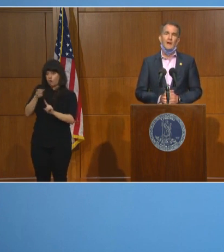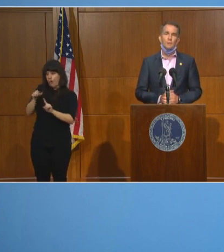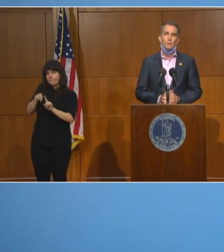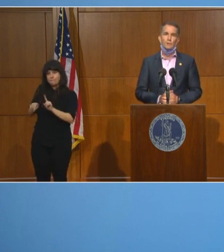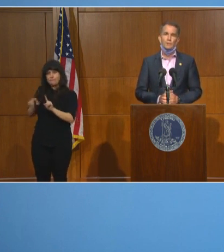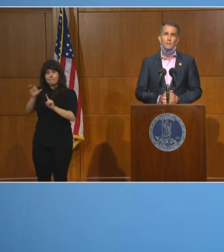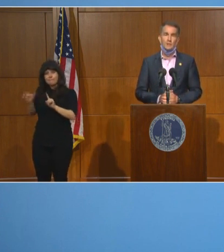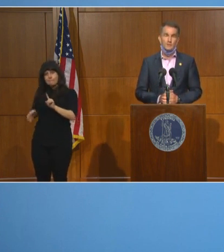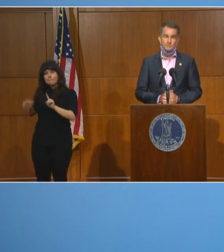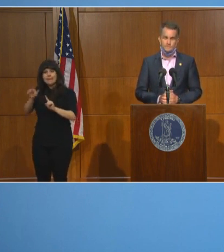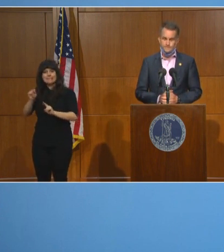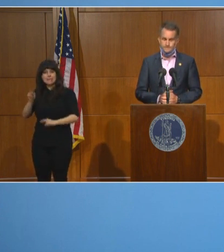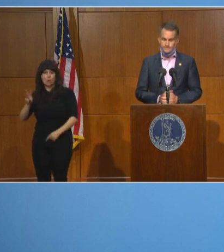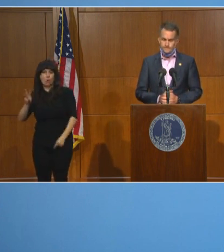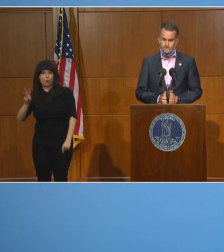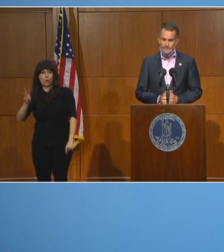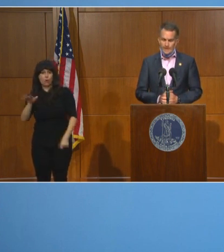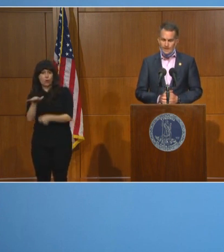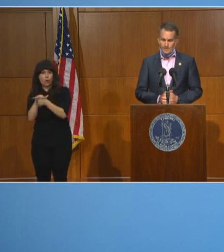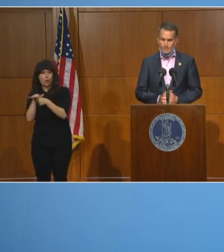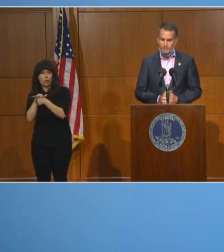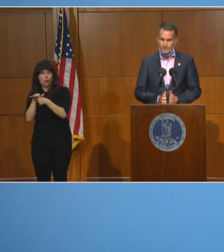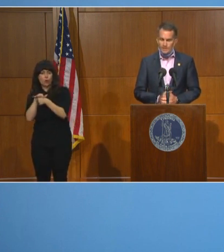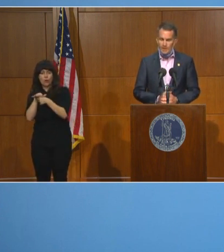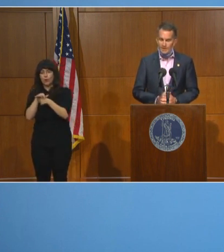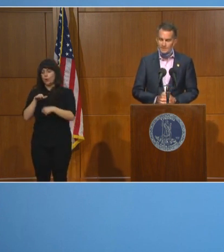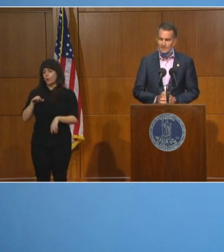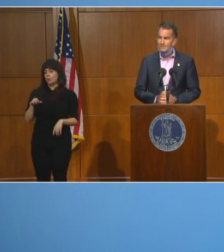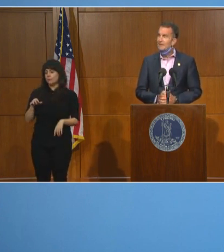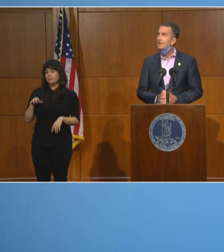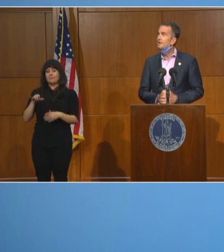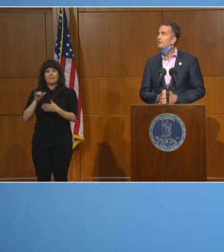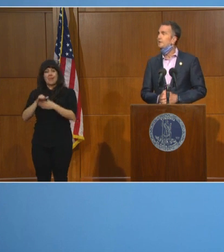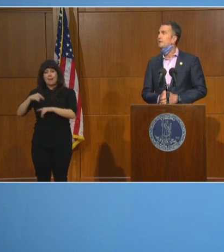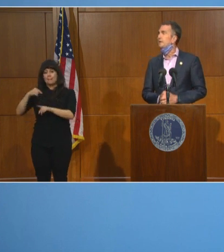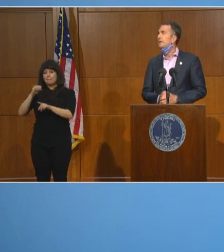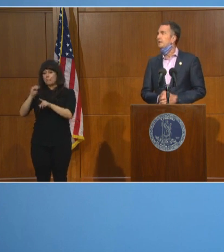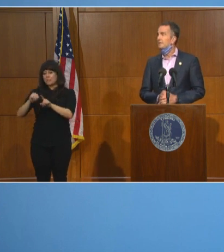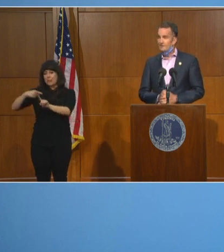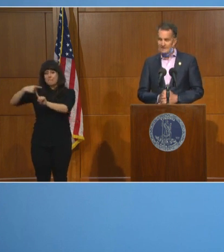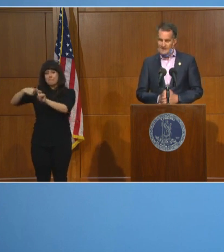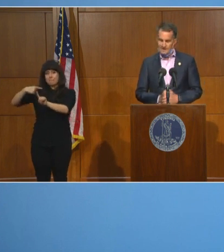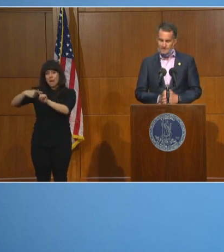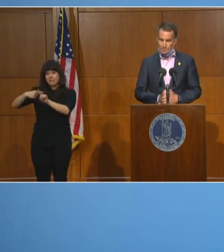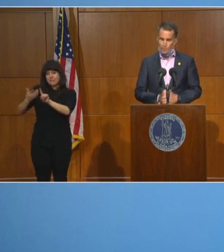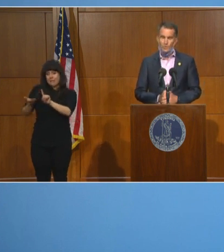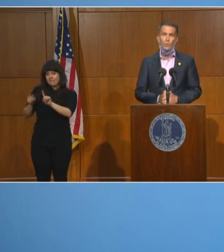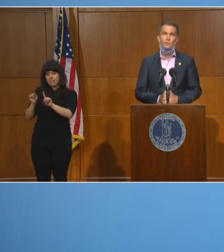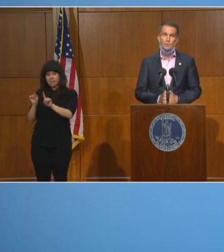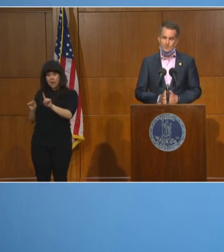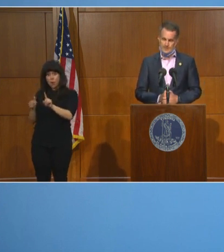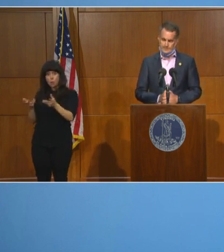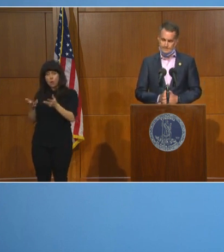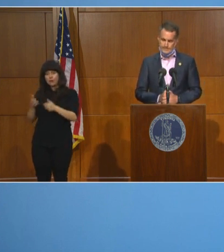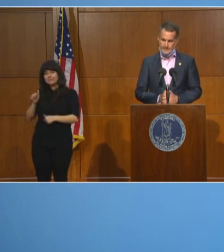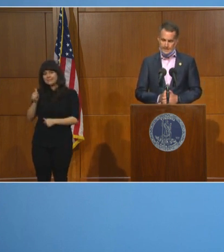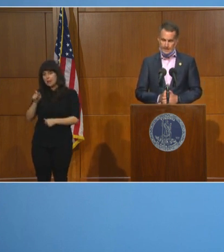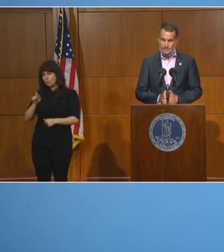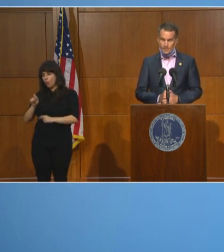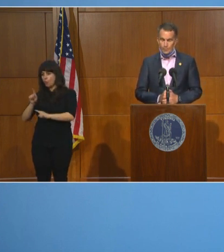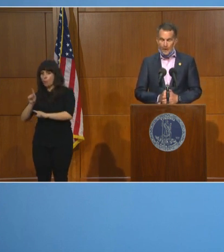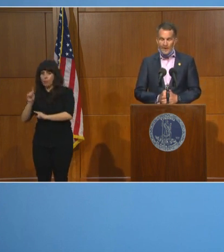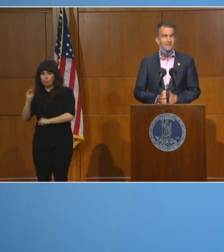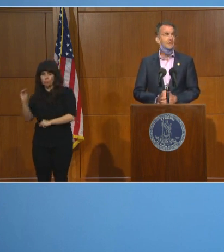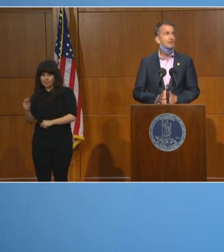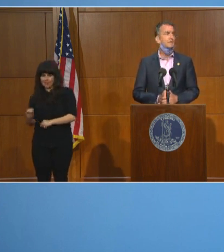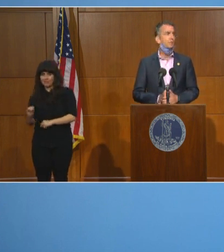the Tidewater region. The percent positivity here is 10.1%, and it's